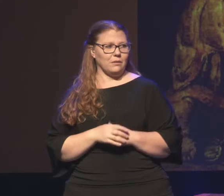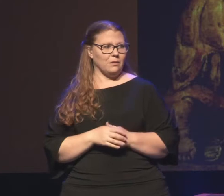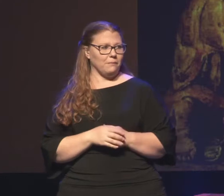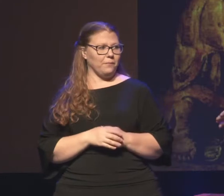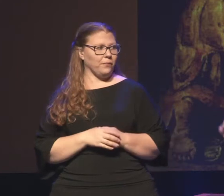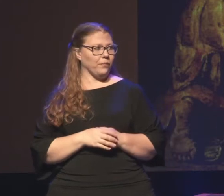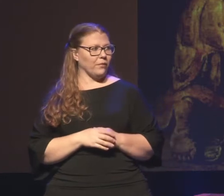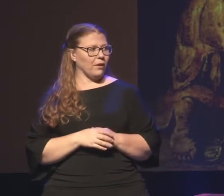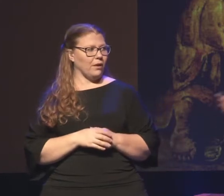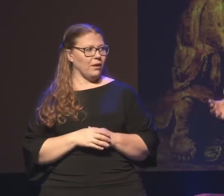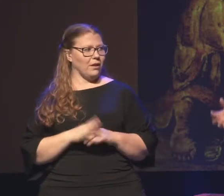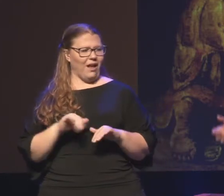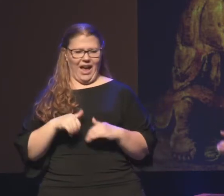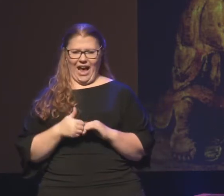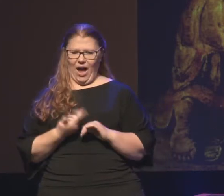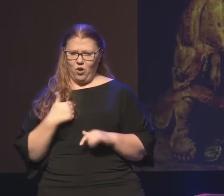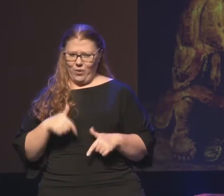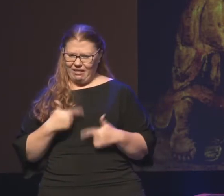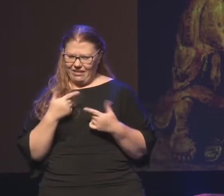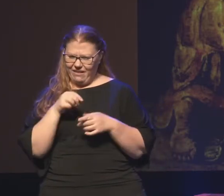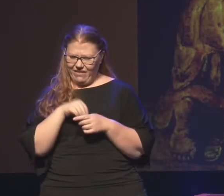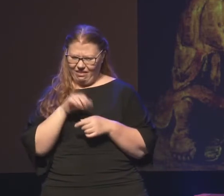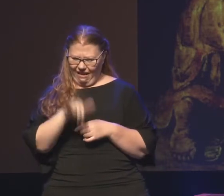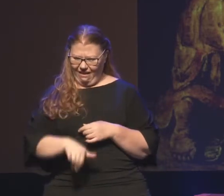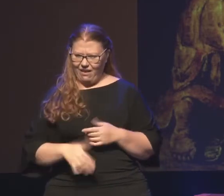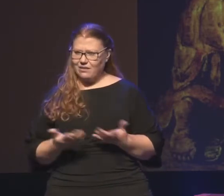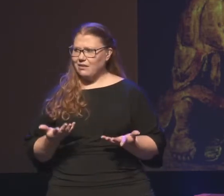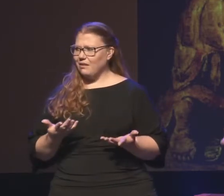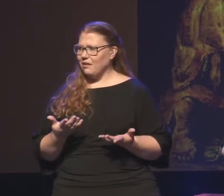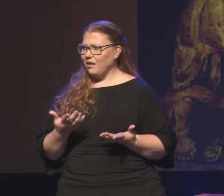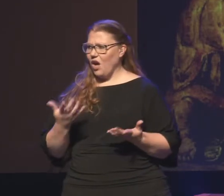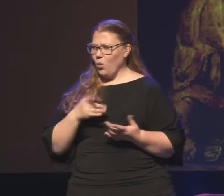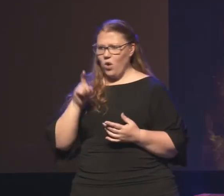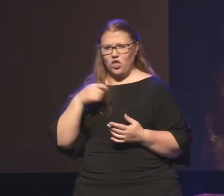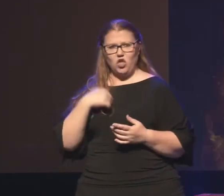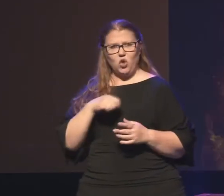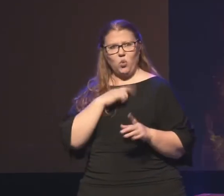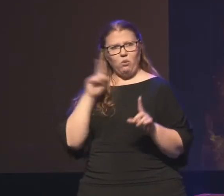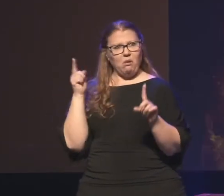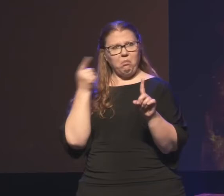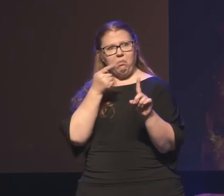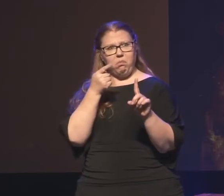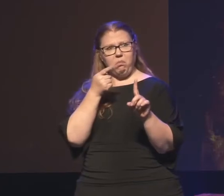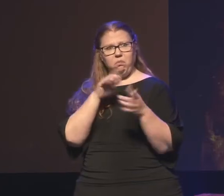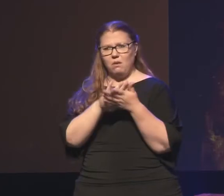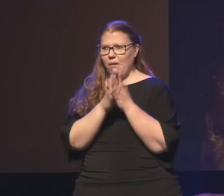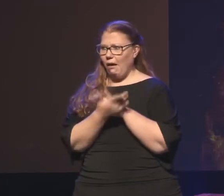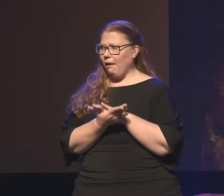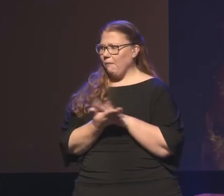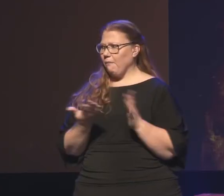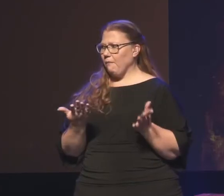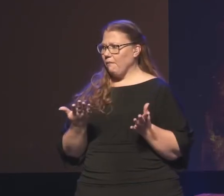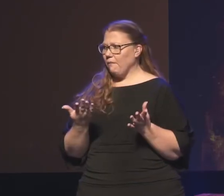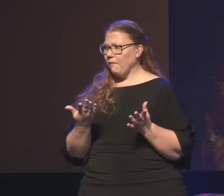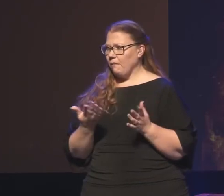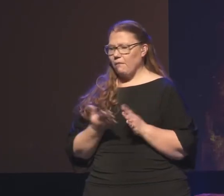And how do we live into this then? What should we aspire to be?